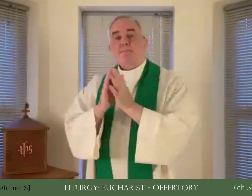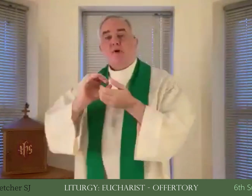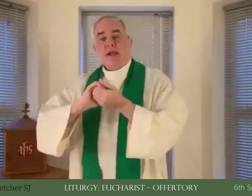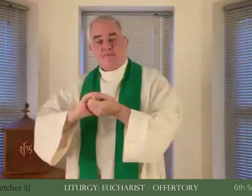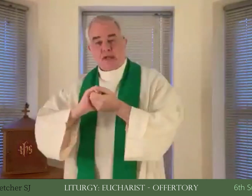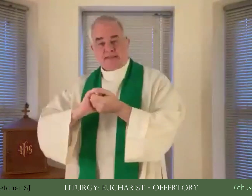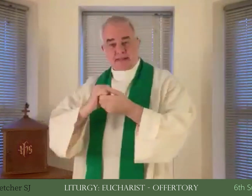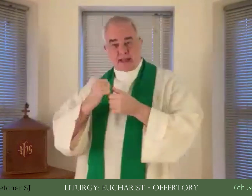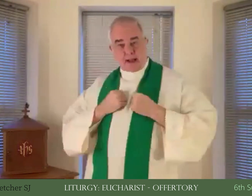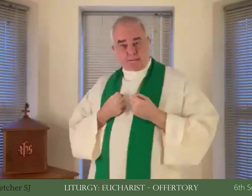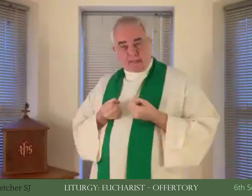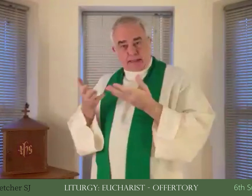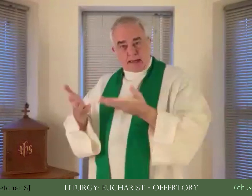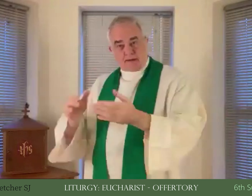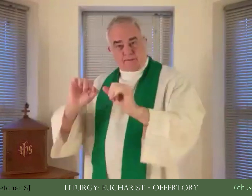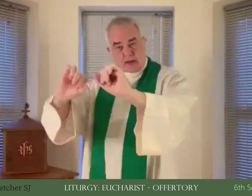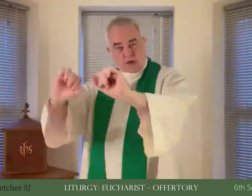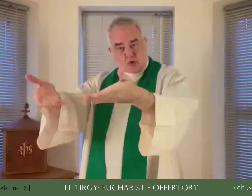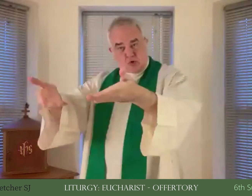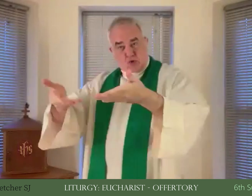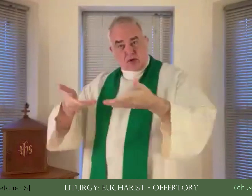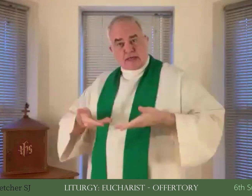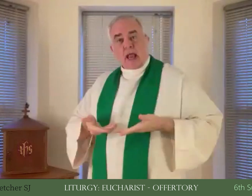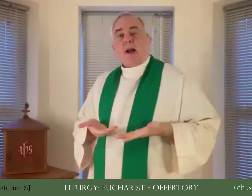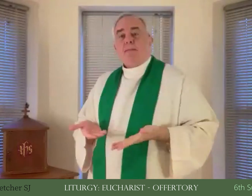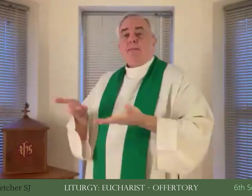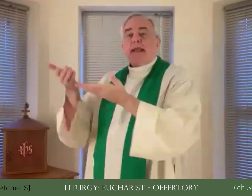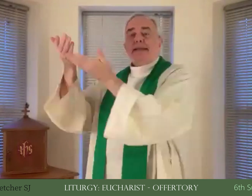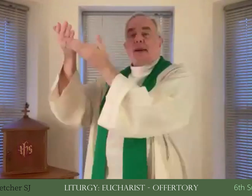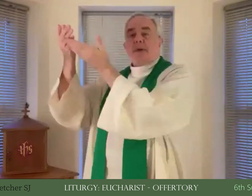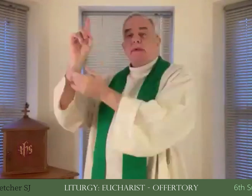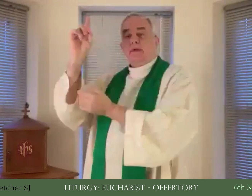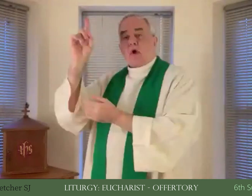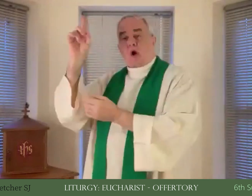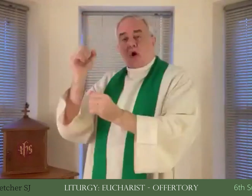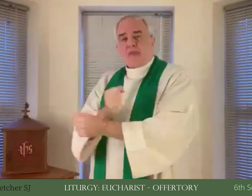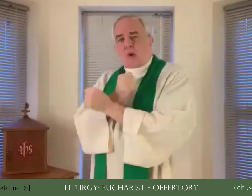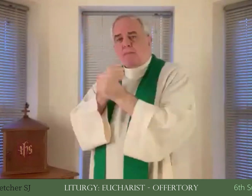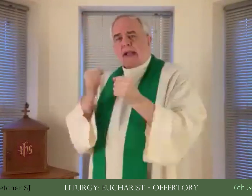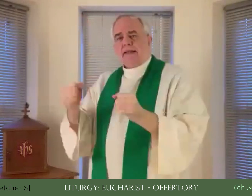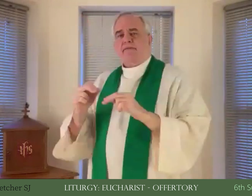My friend, my sacrifice and yours may be acceptable to God, the Almighty